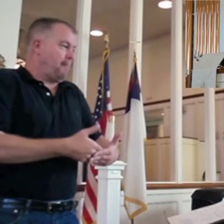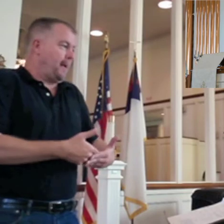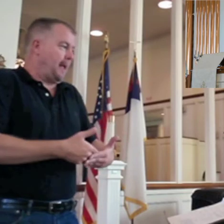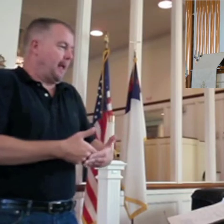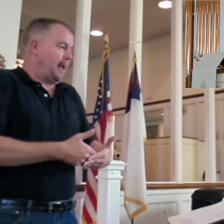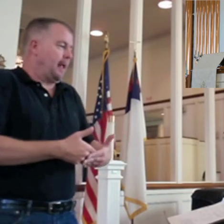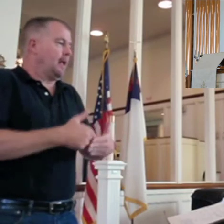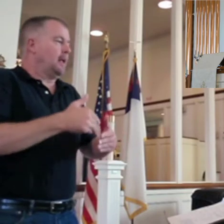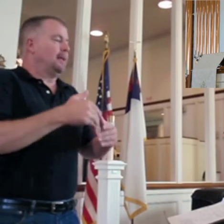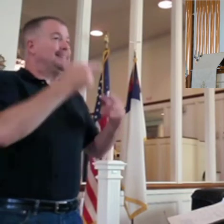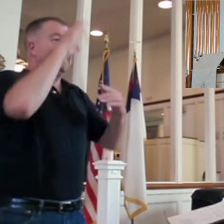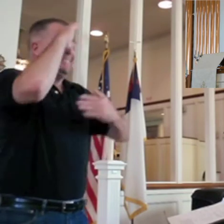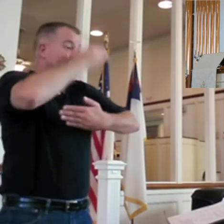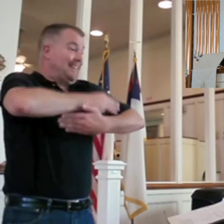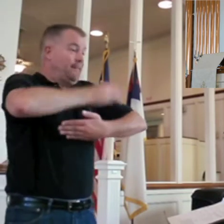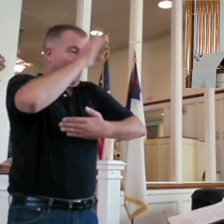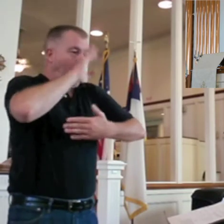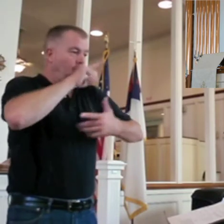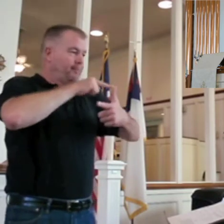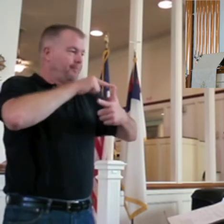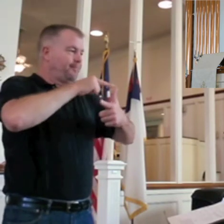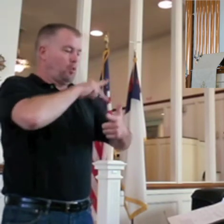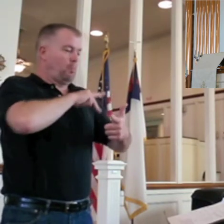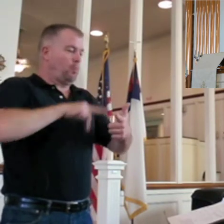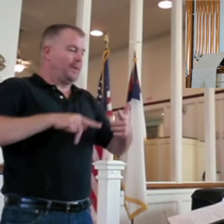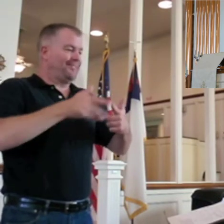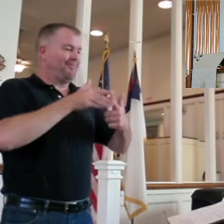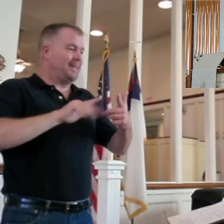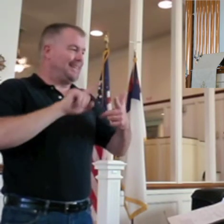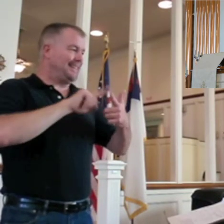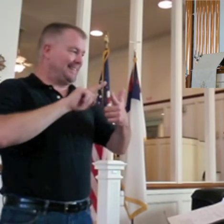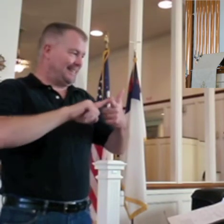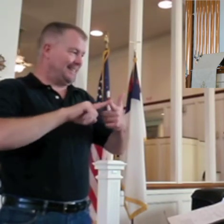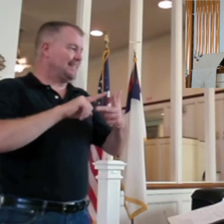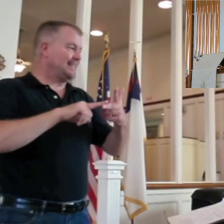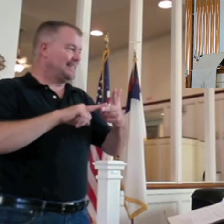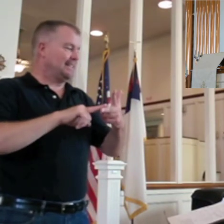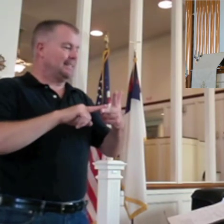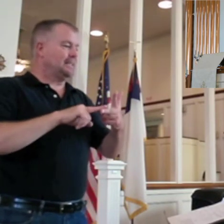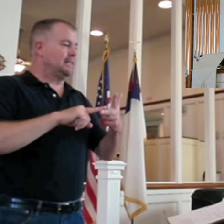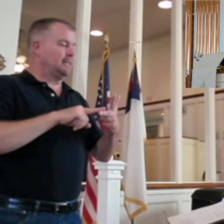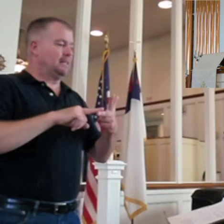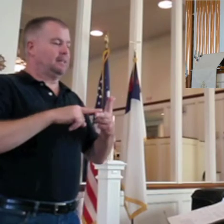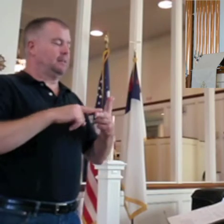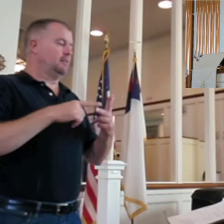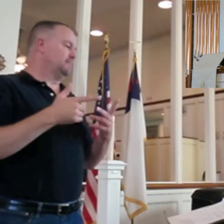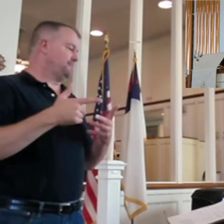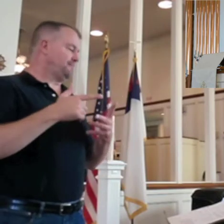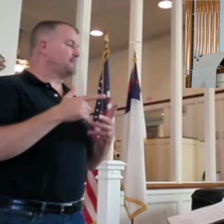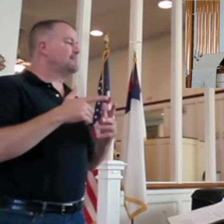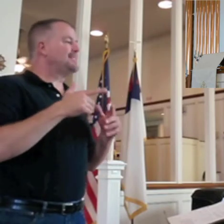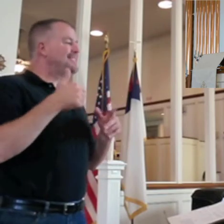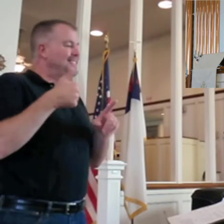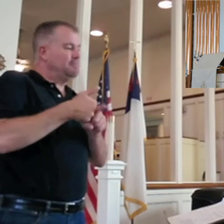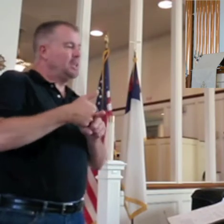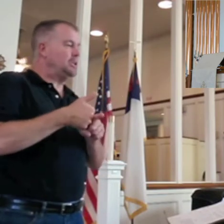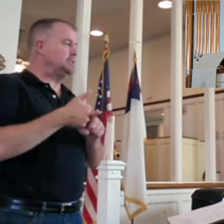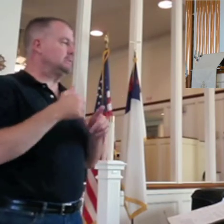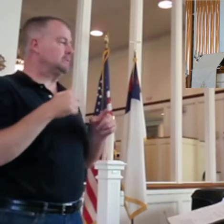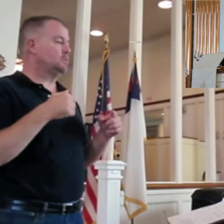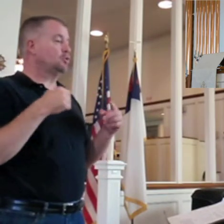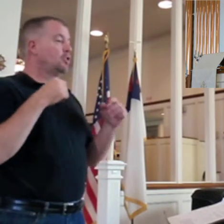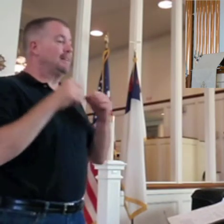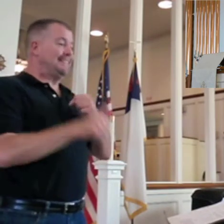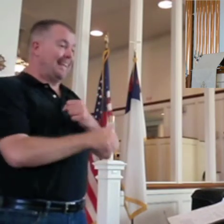Peace, and the Savior of the world grew up. And he grew up to become a thorn in the side of both the Roman government